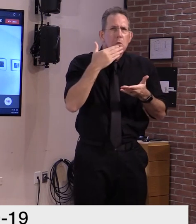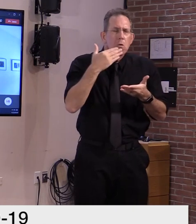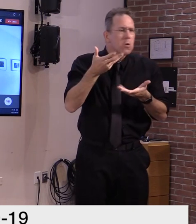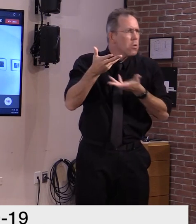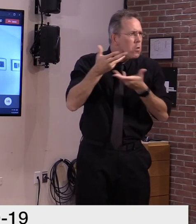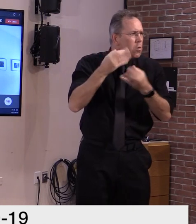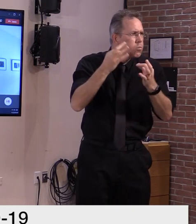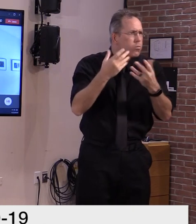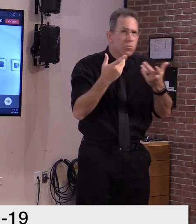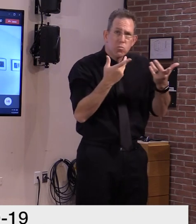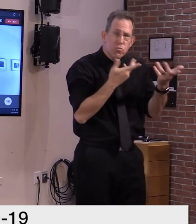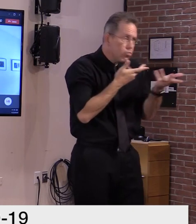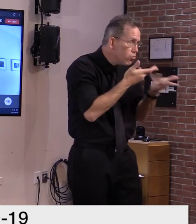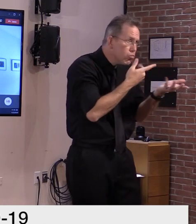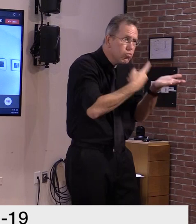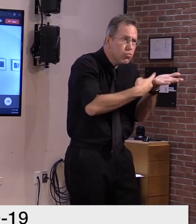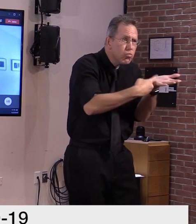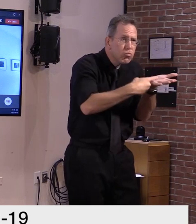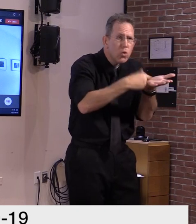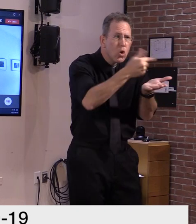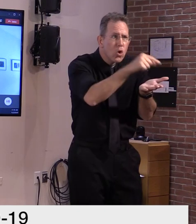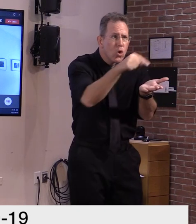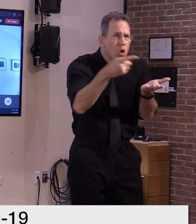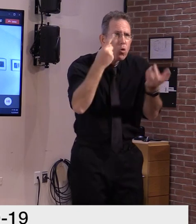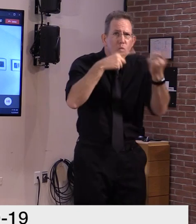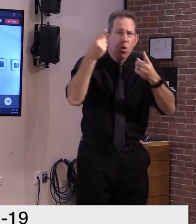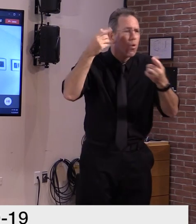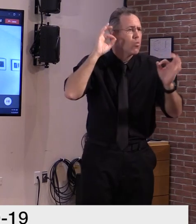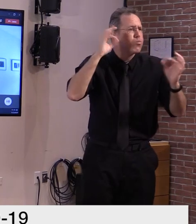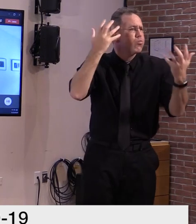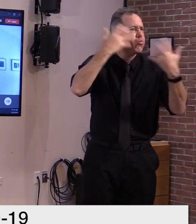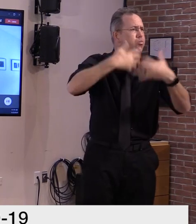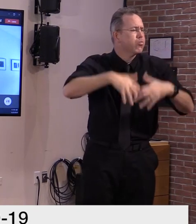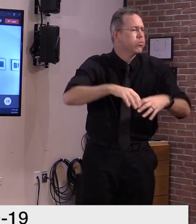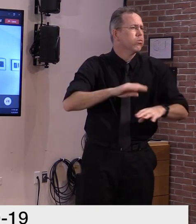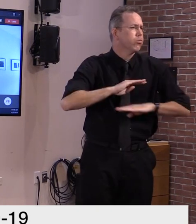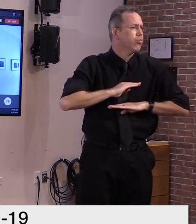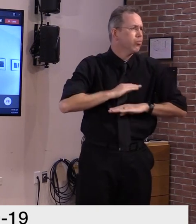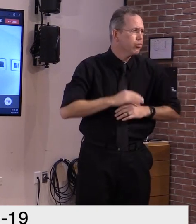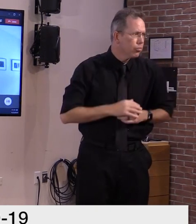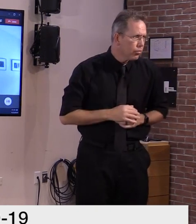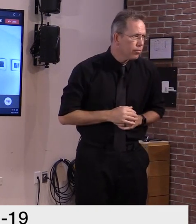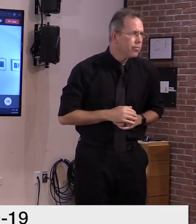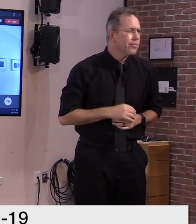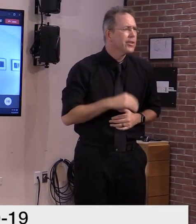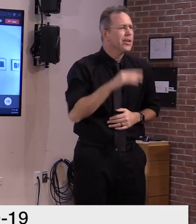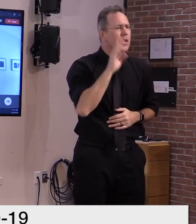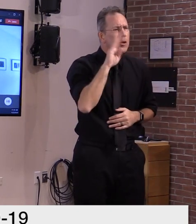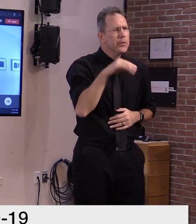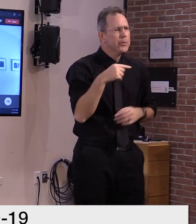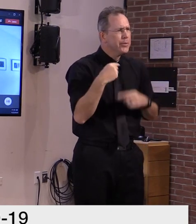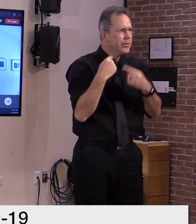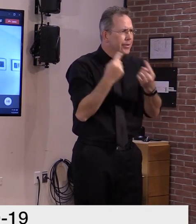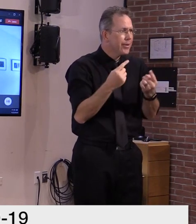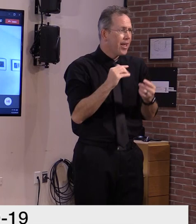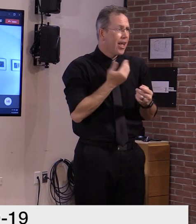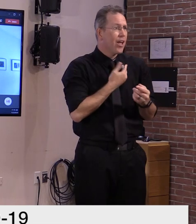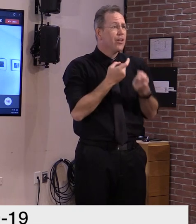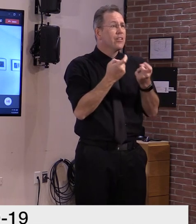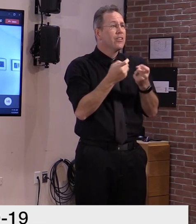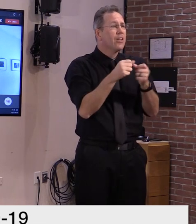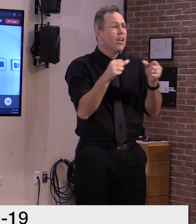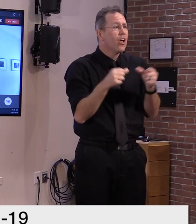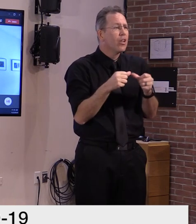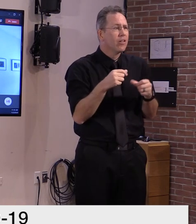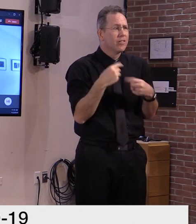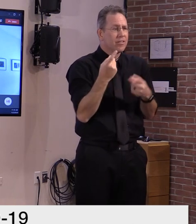Since last spring, it's important to note that our resorts have put Vermont first repeatedly. They voluntarily closed when this pandemic began in